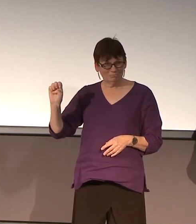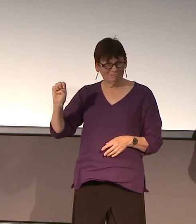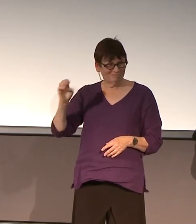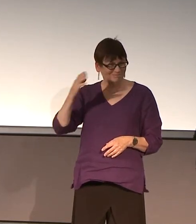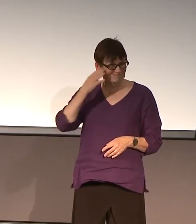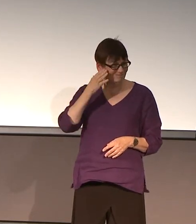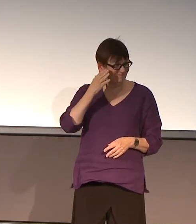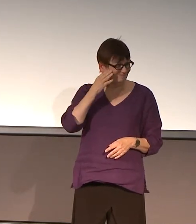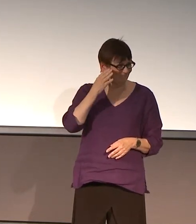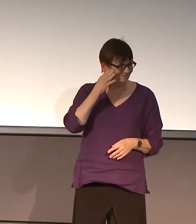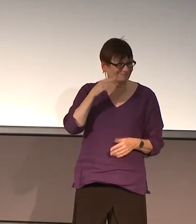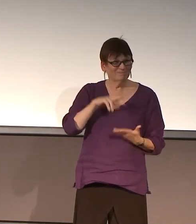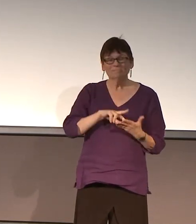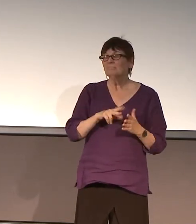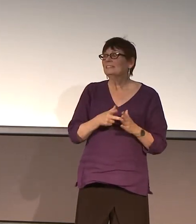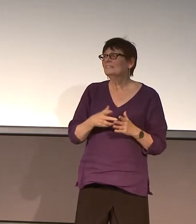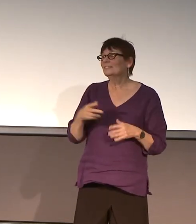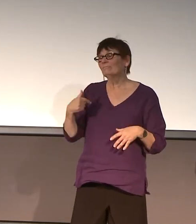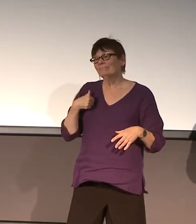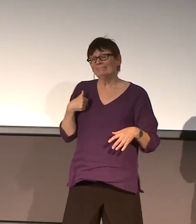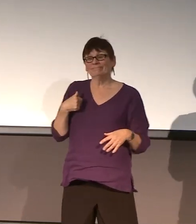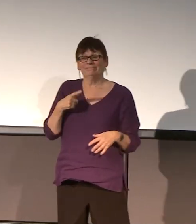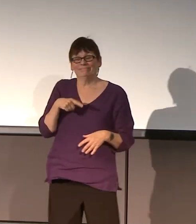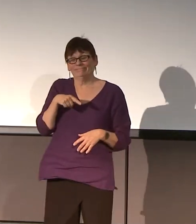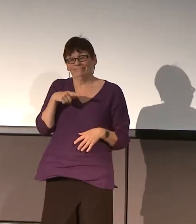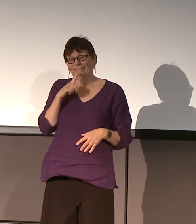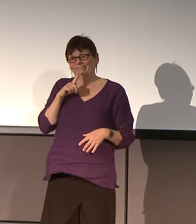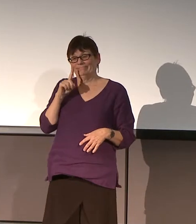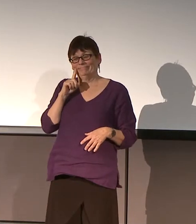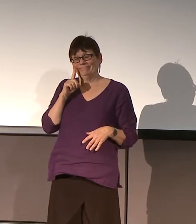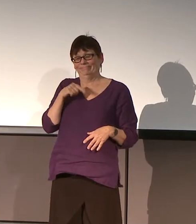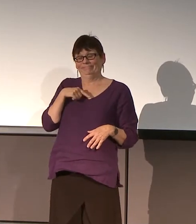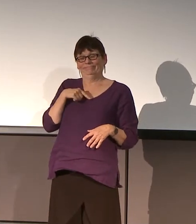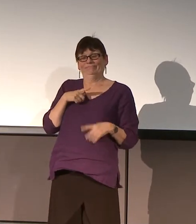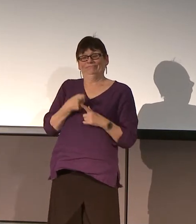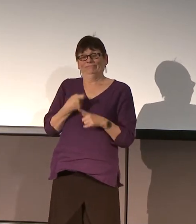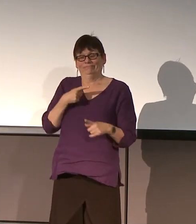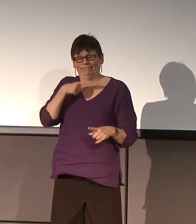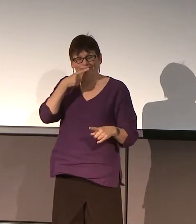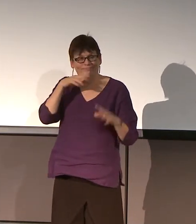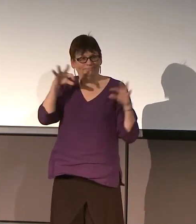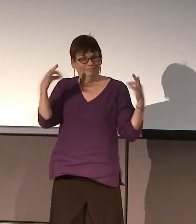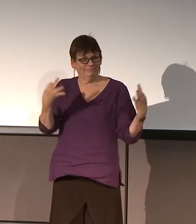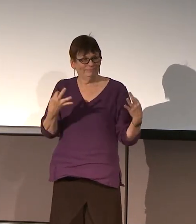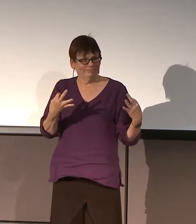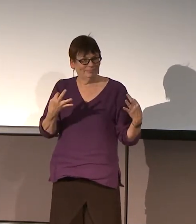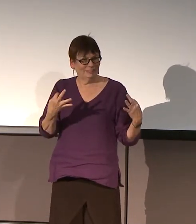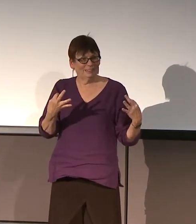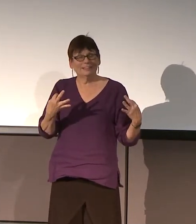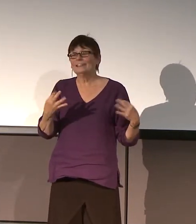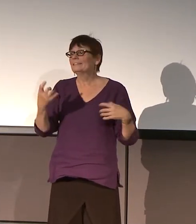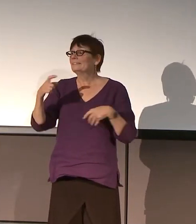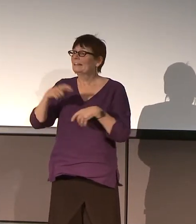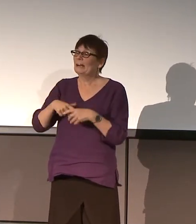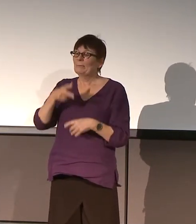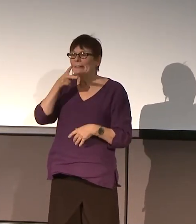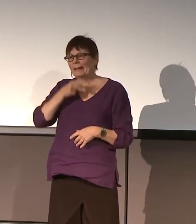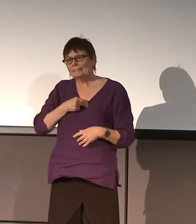experience what we call dinner table syndrome. You know what I mean? Deaf people, a deaf person in a hearing